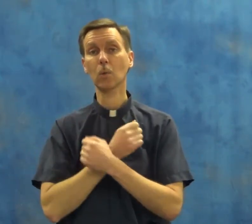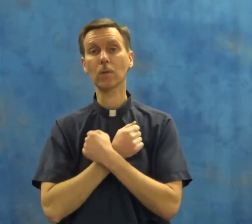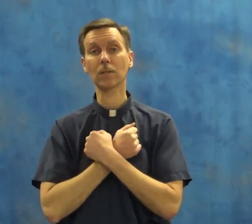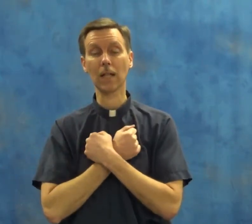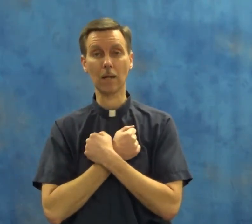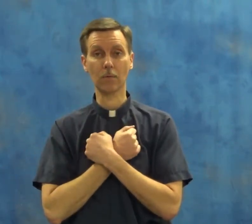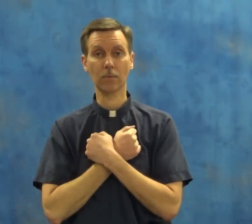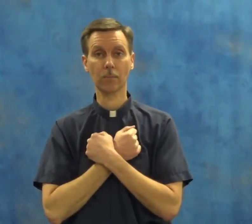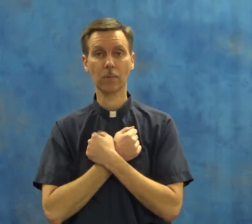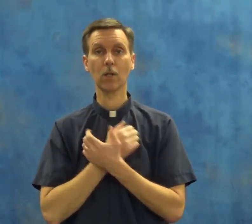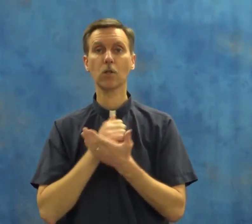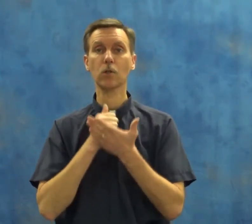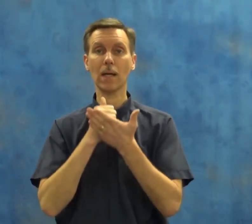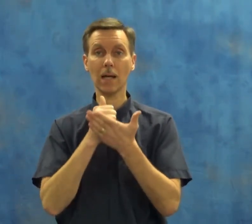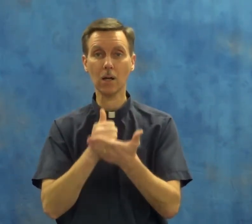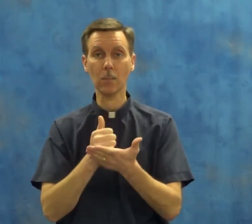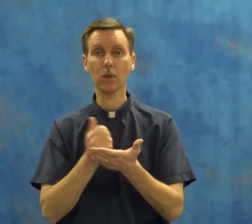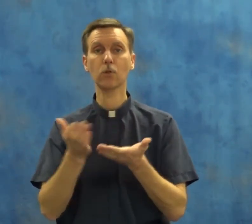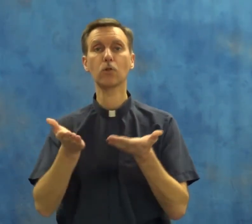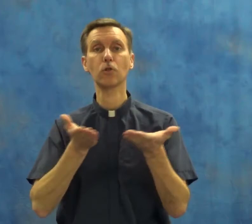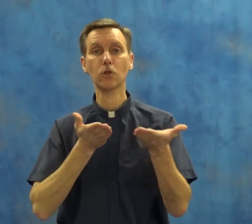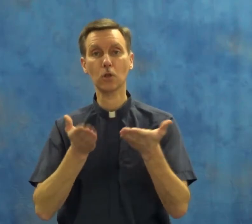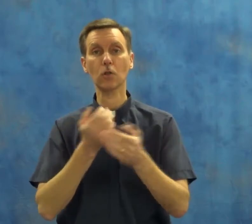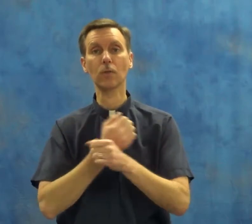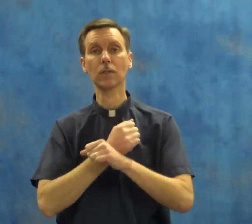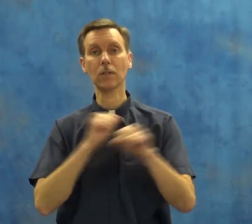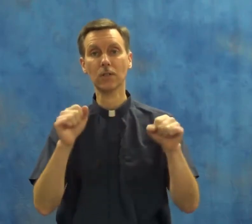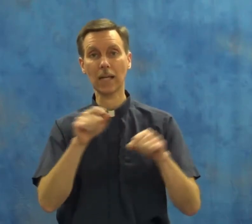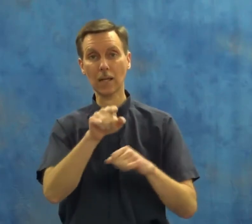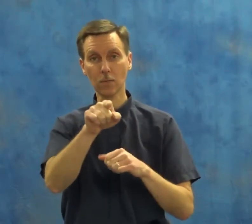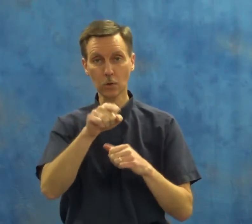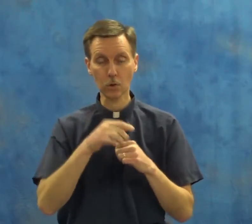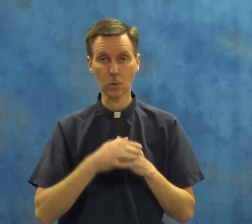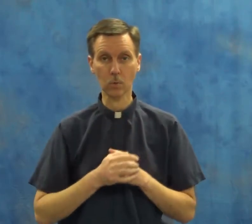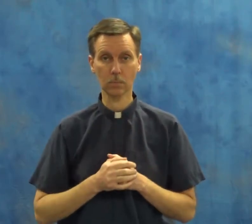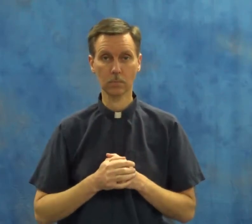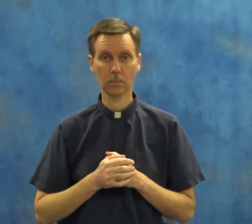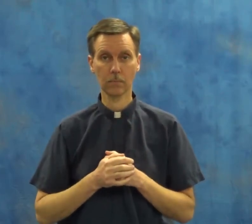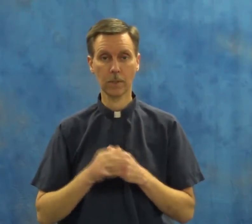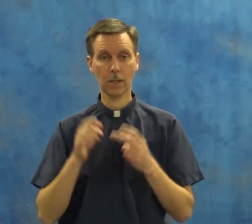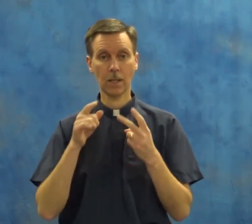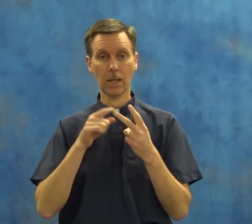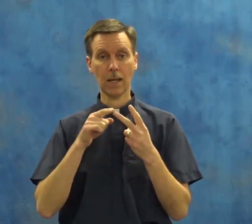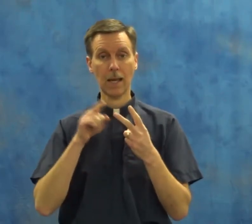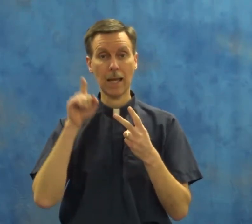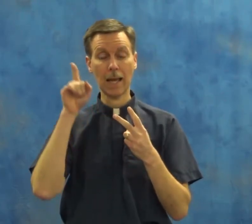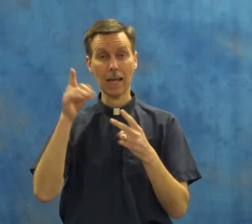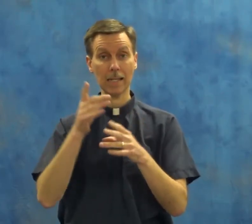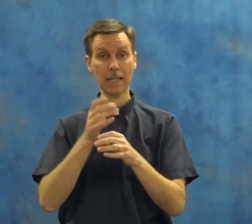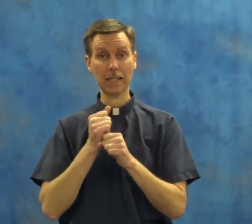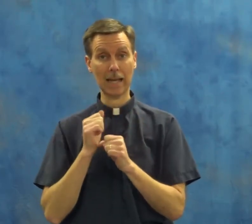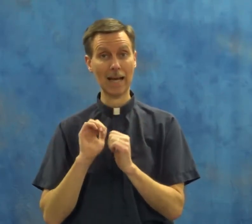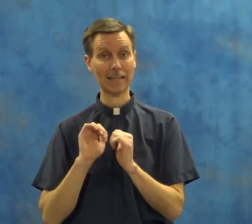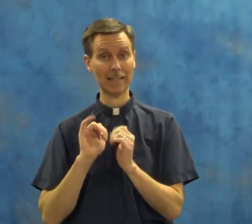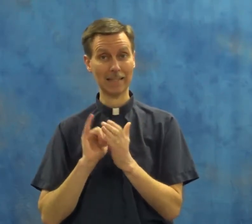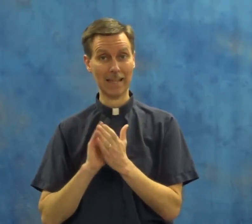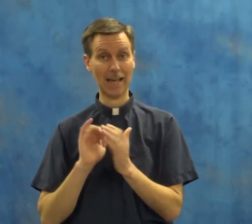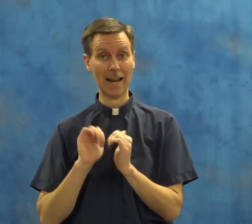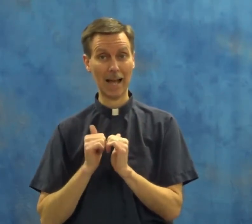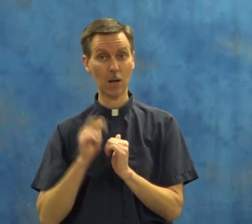was love, to help, to serve, to save you. And got that how?